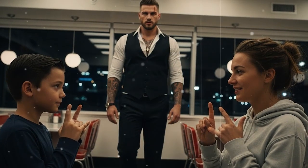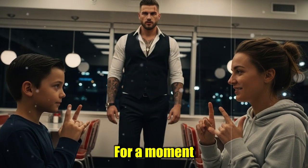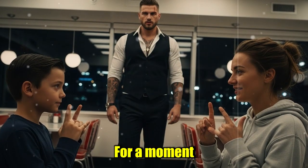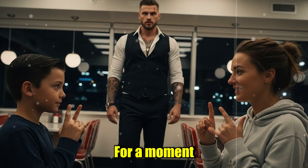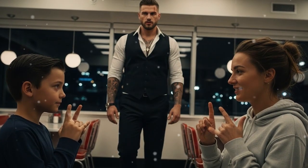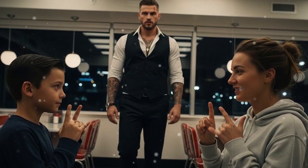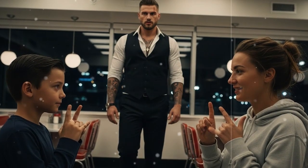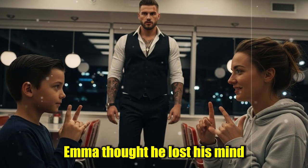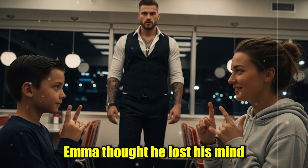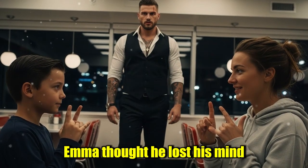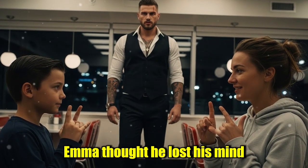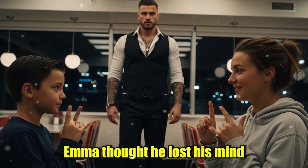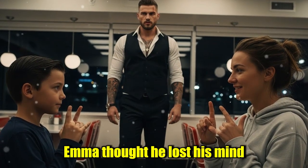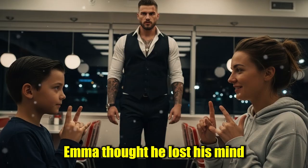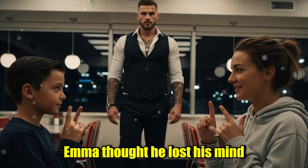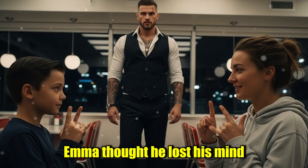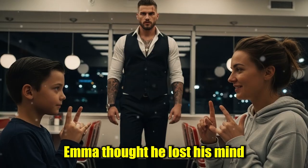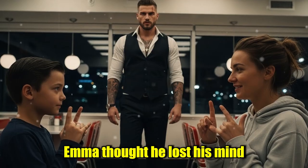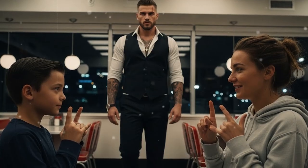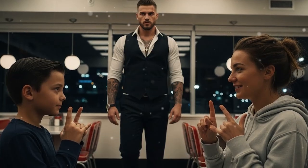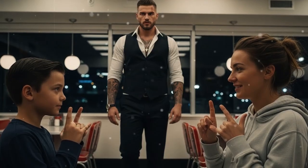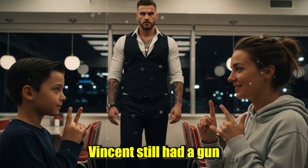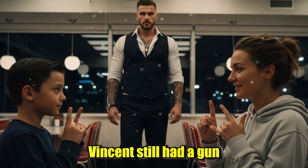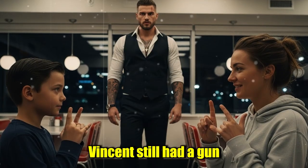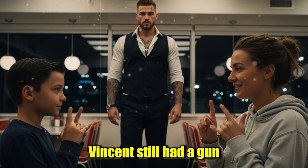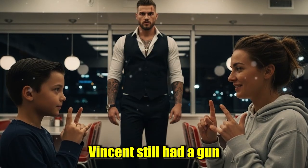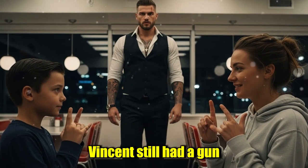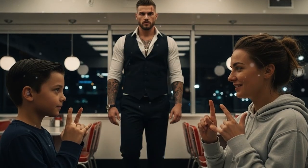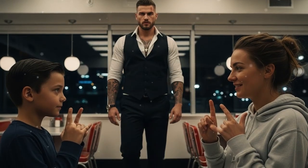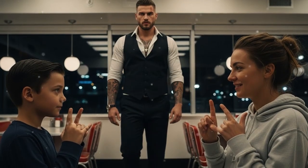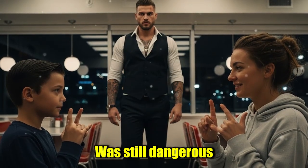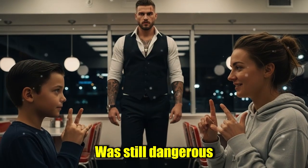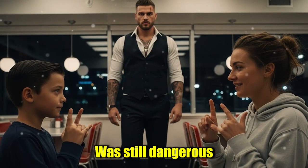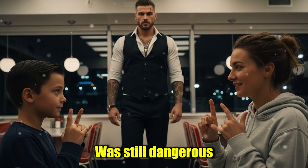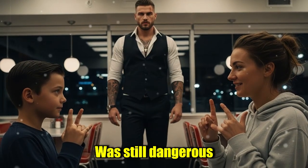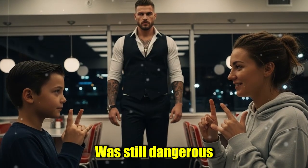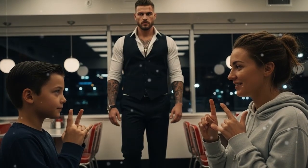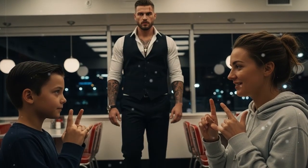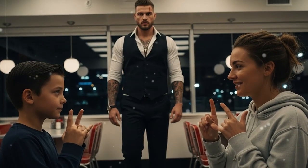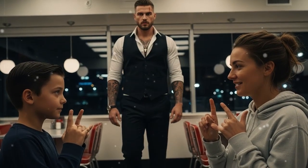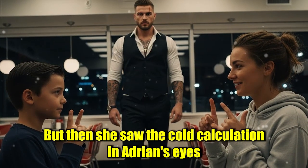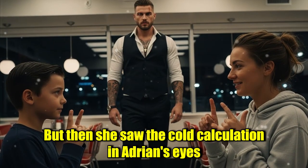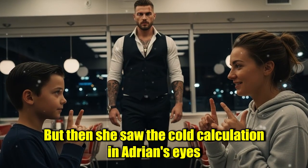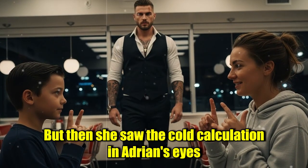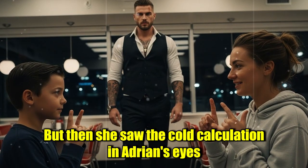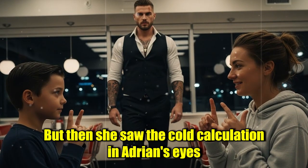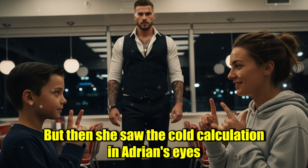a moment, Emma thought he'd lost his mind. Vincent still had a gun, was still dangerous. But then she saw the